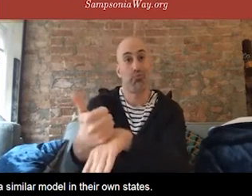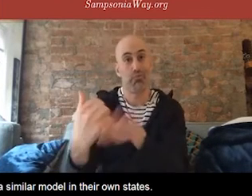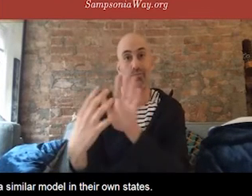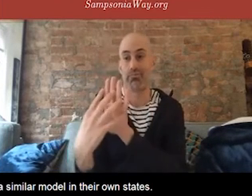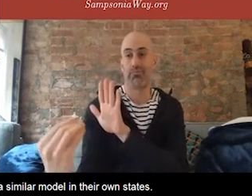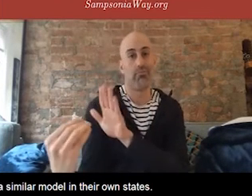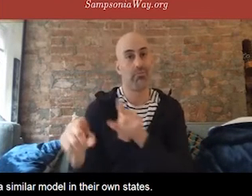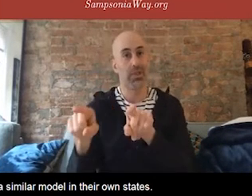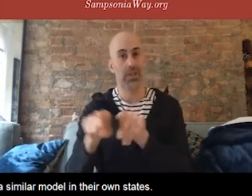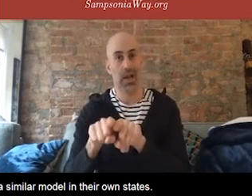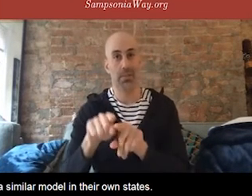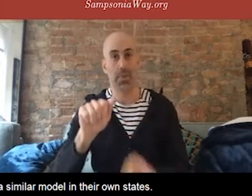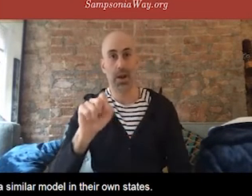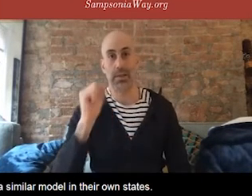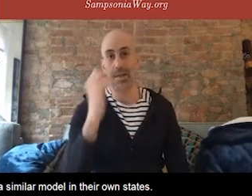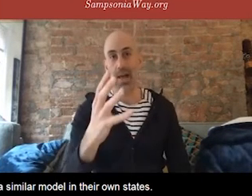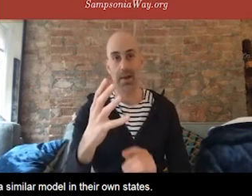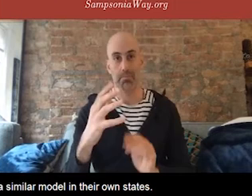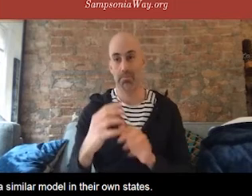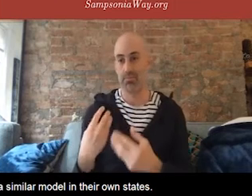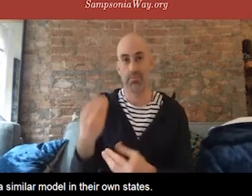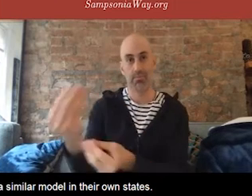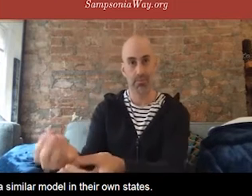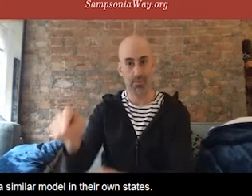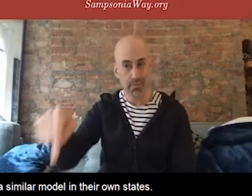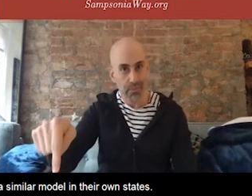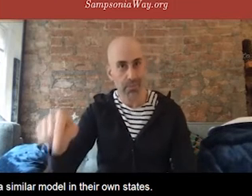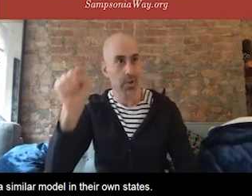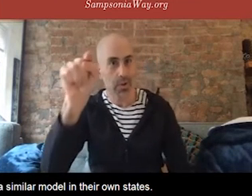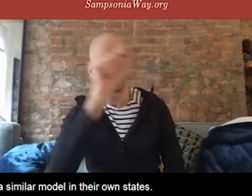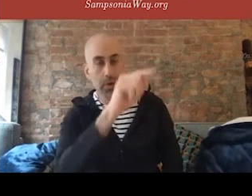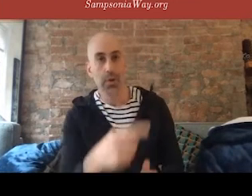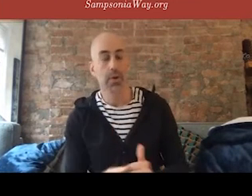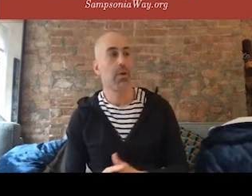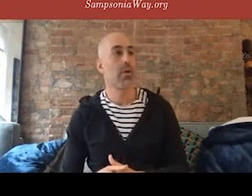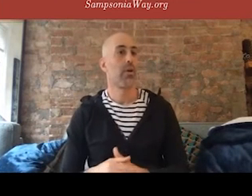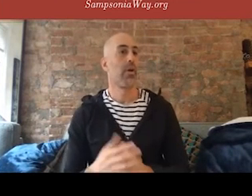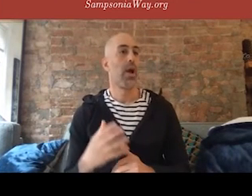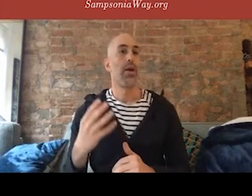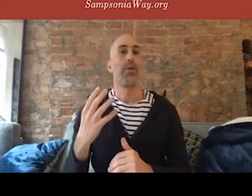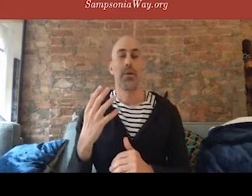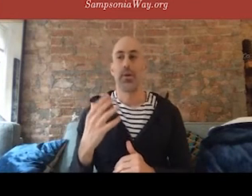And asking how they could create a similar model in their own states.